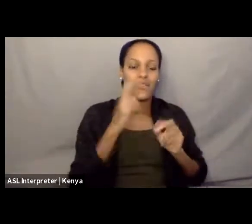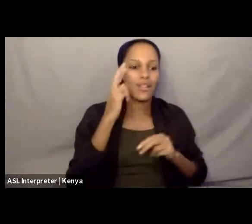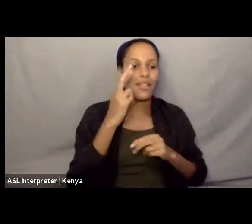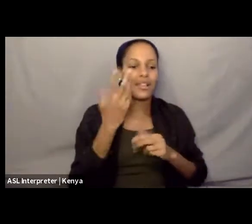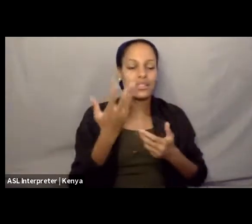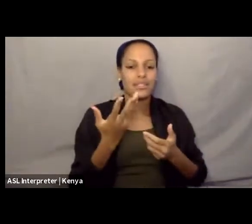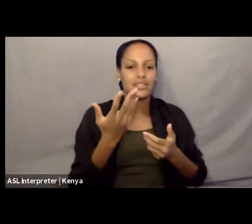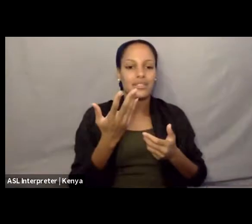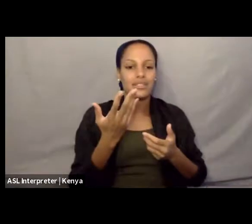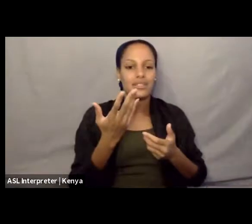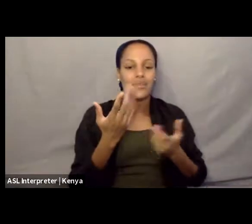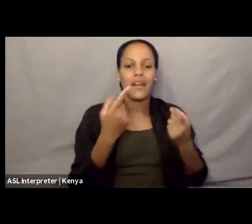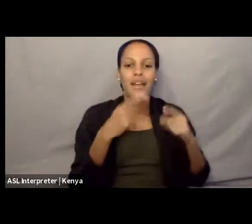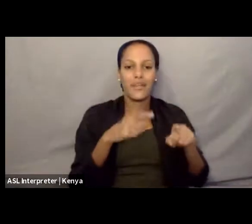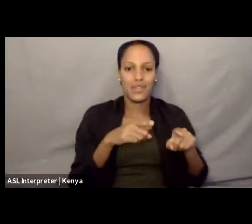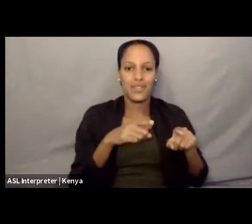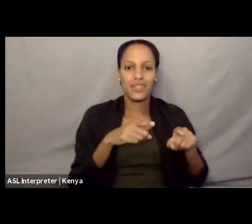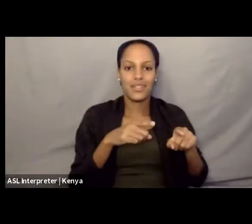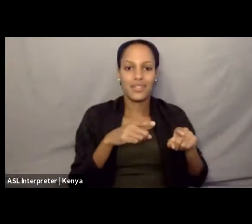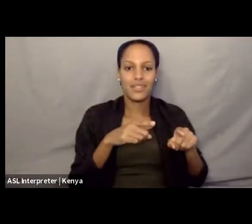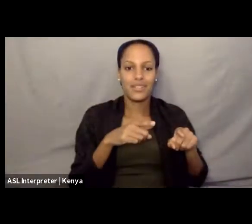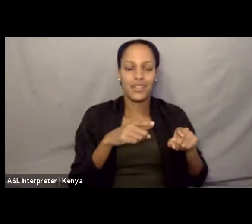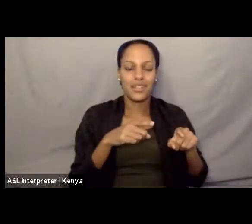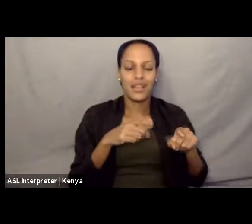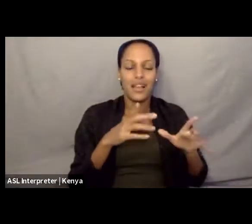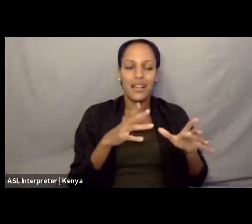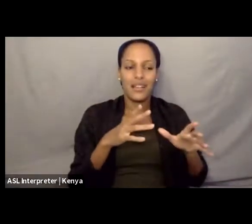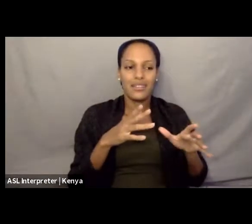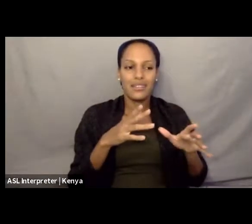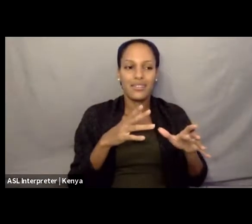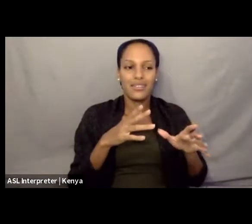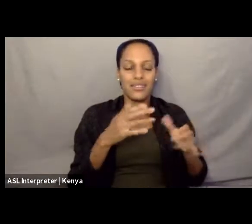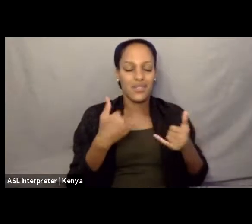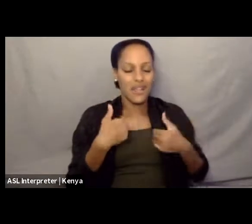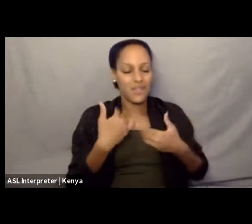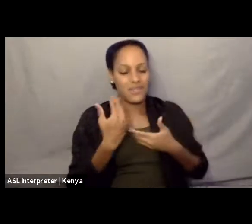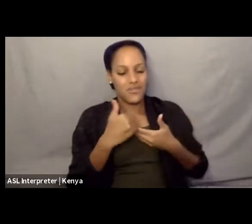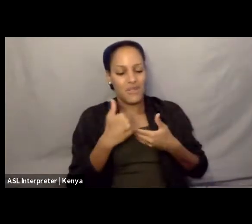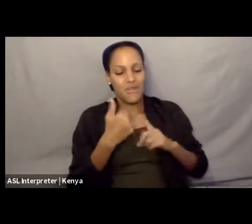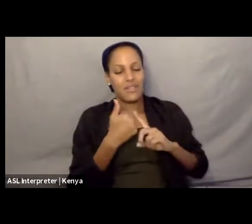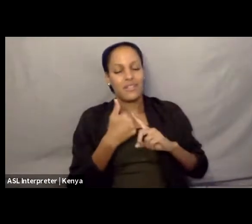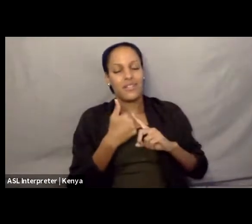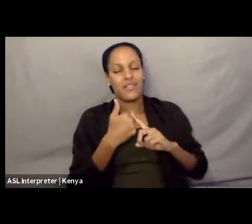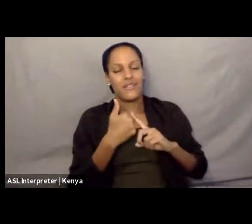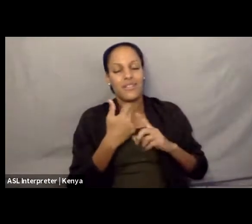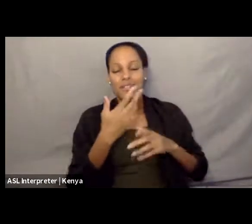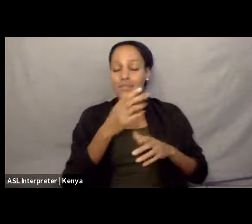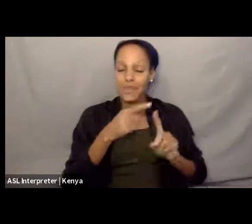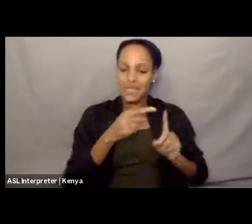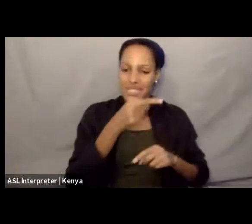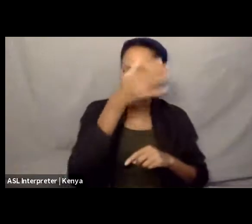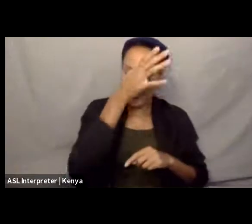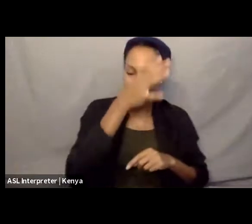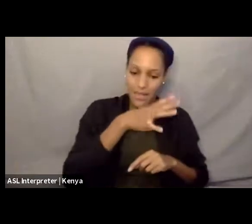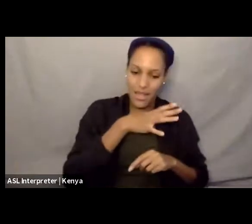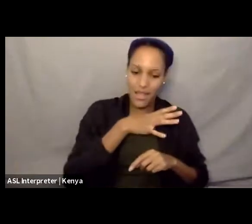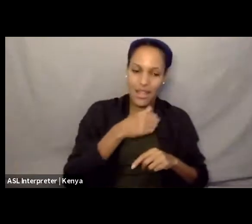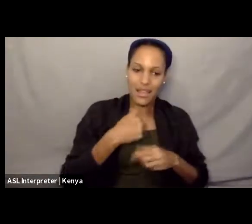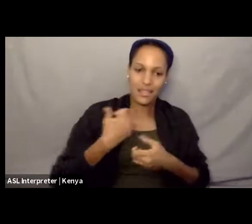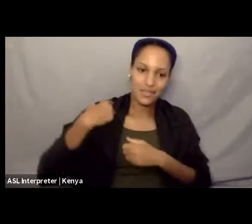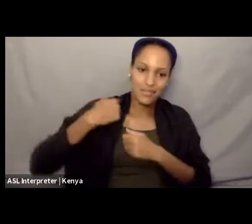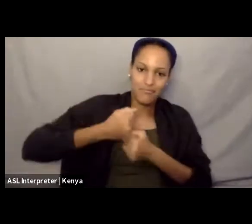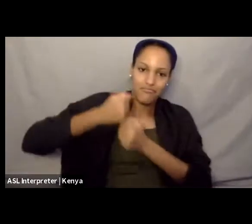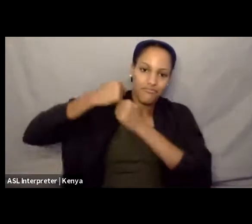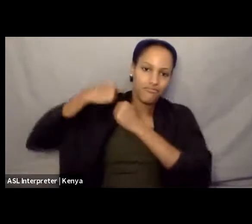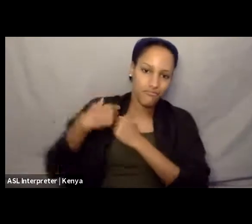I think, what he had done. Let me interrupt myself to mention that a man with a sack of some sort slung over his shoulder